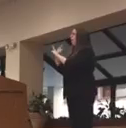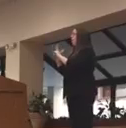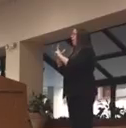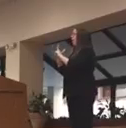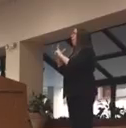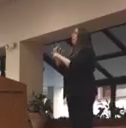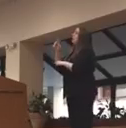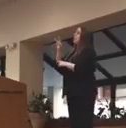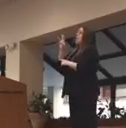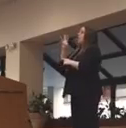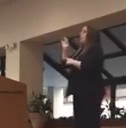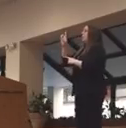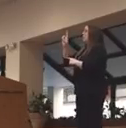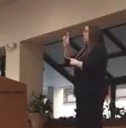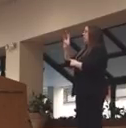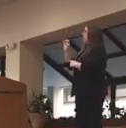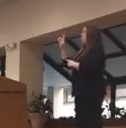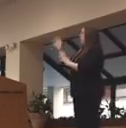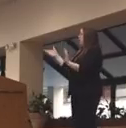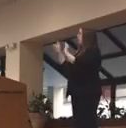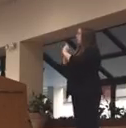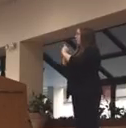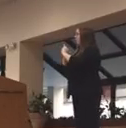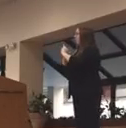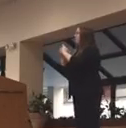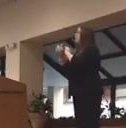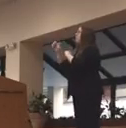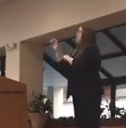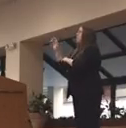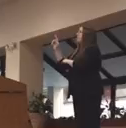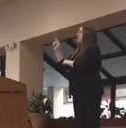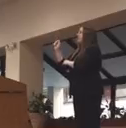I had other questions related to the